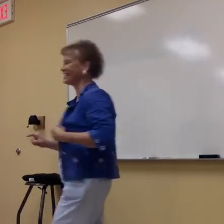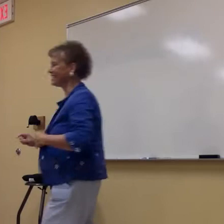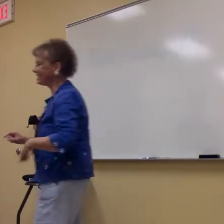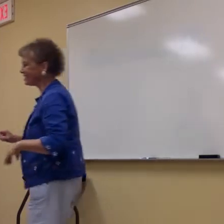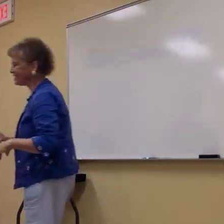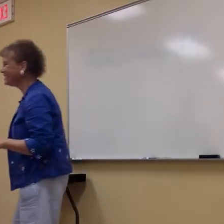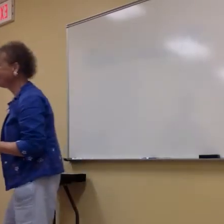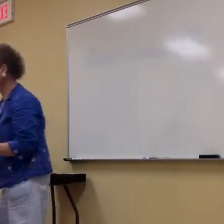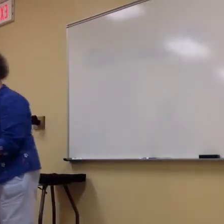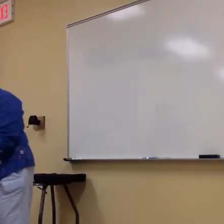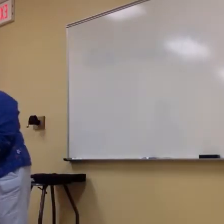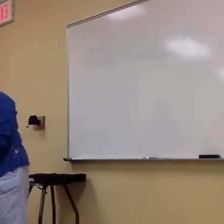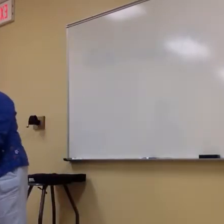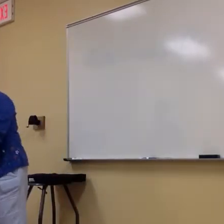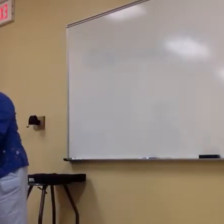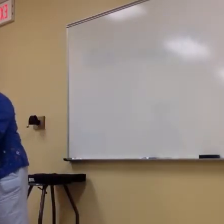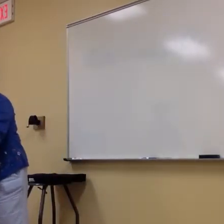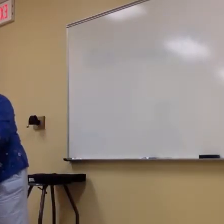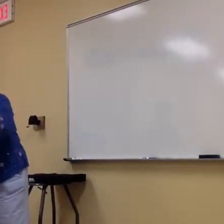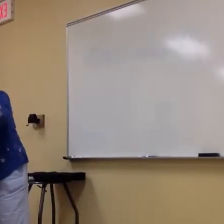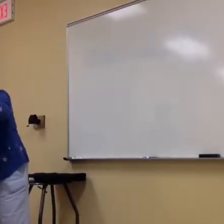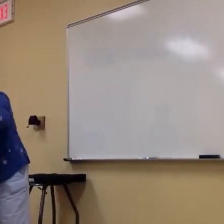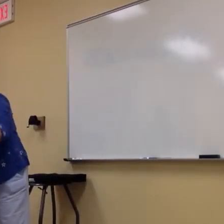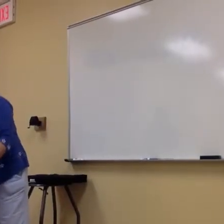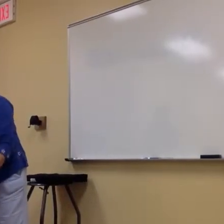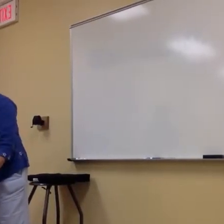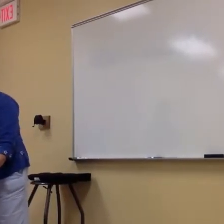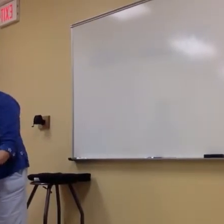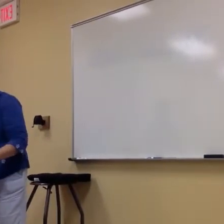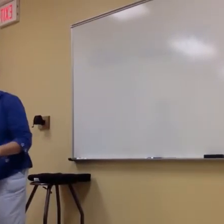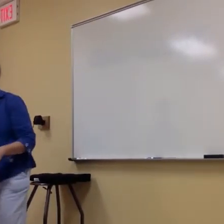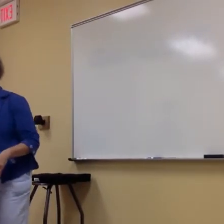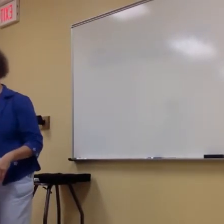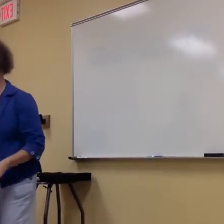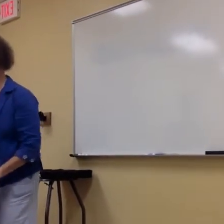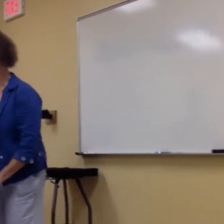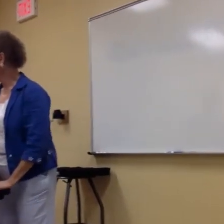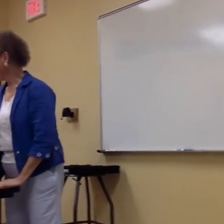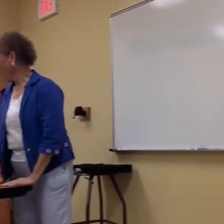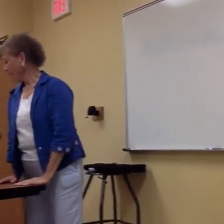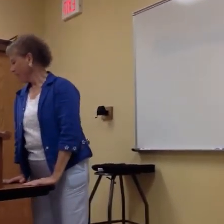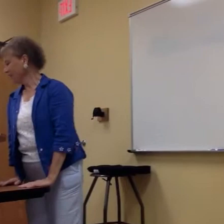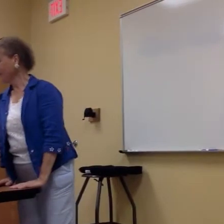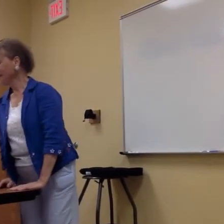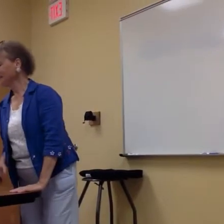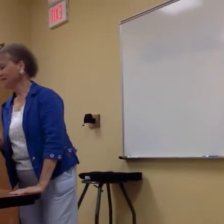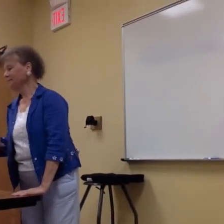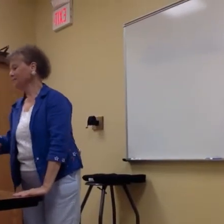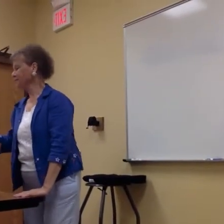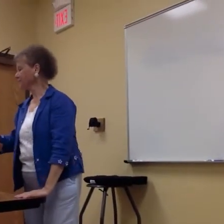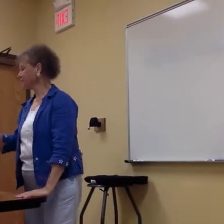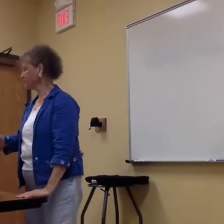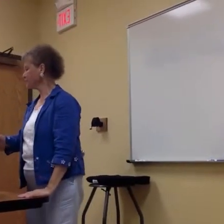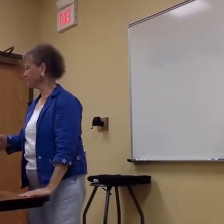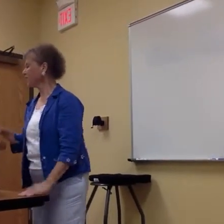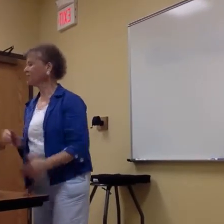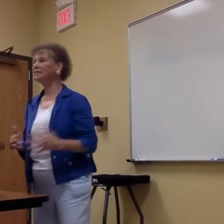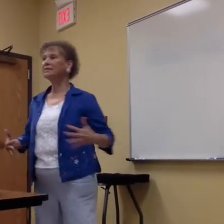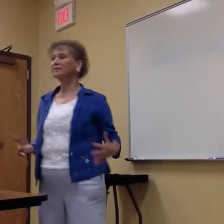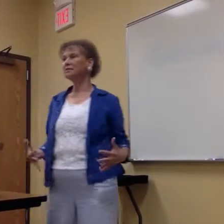As we still have other family members that need to be included. All right. So this is Pregnant.